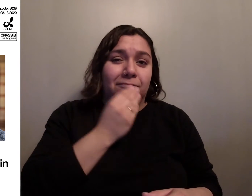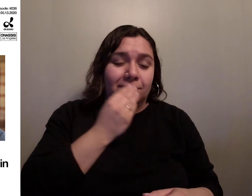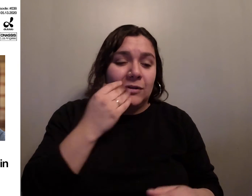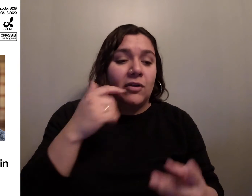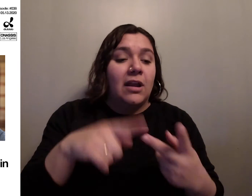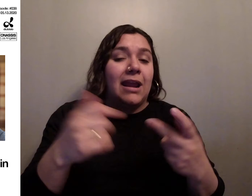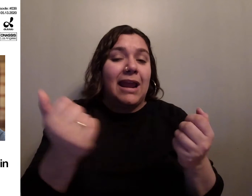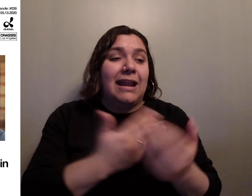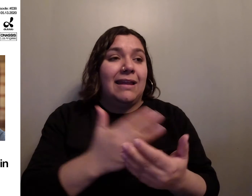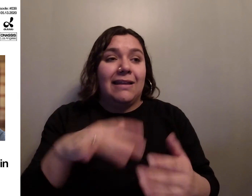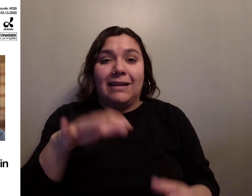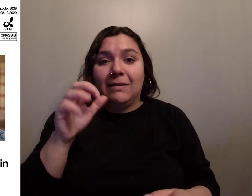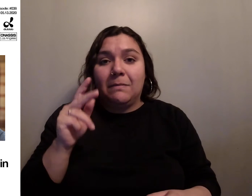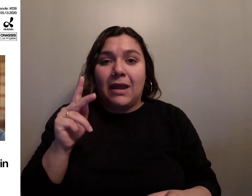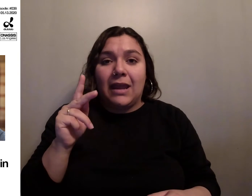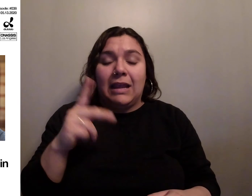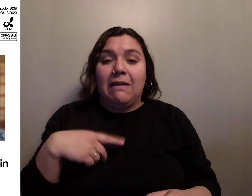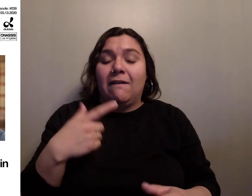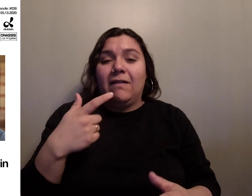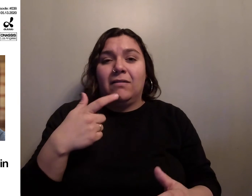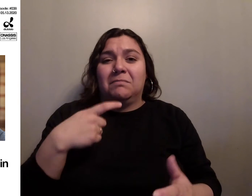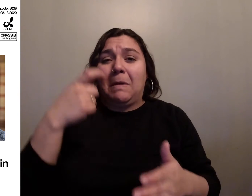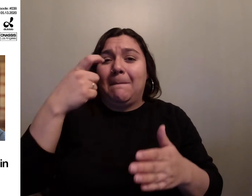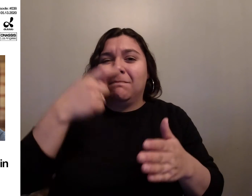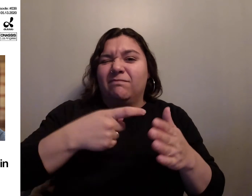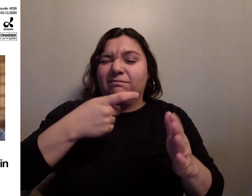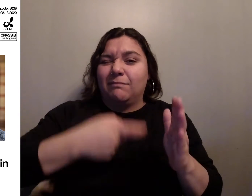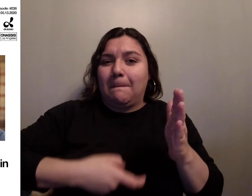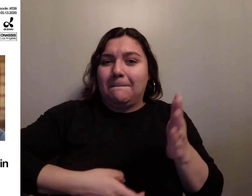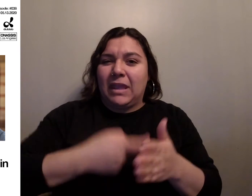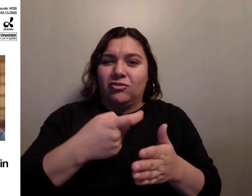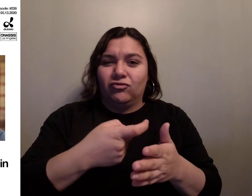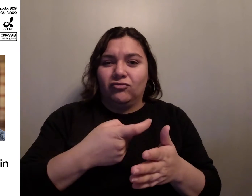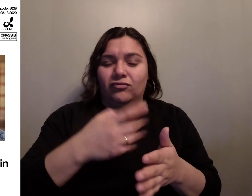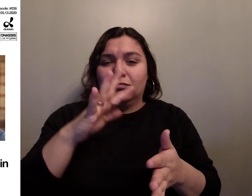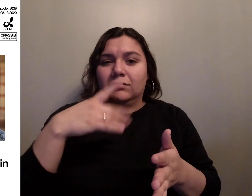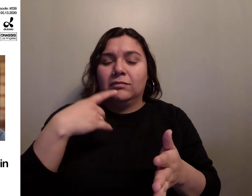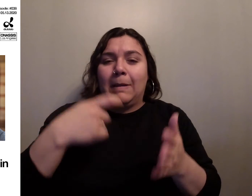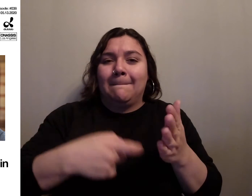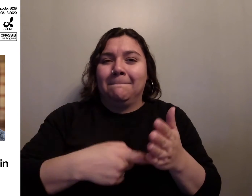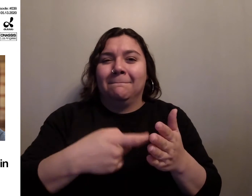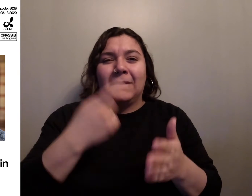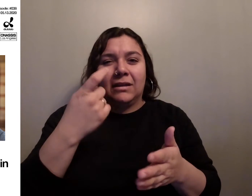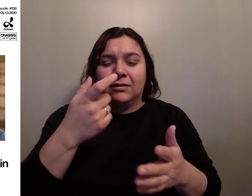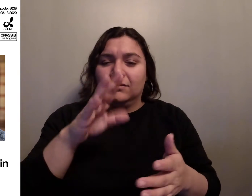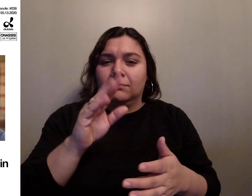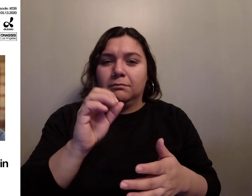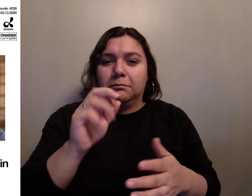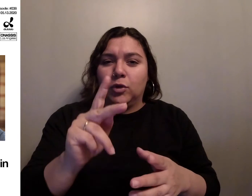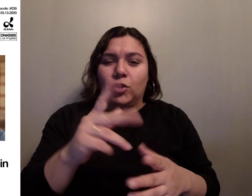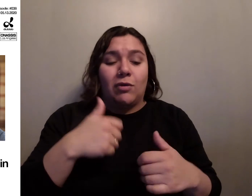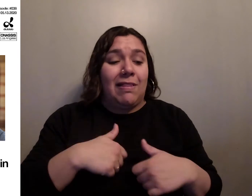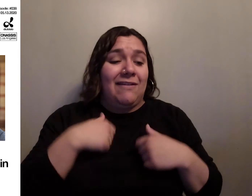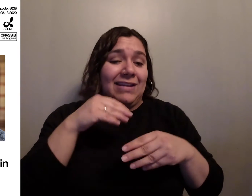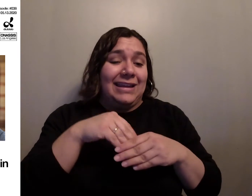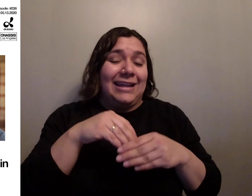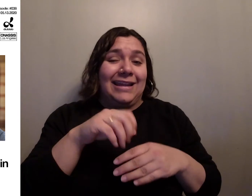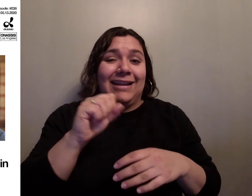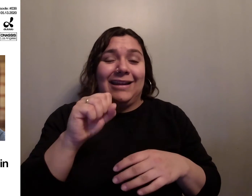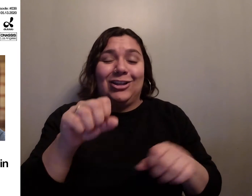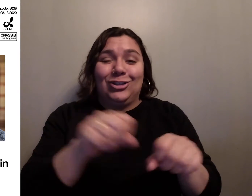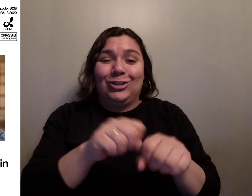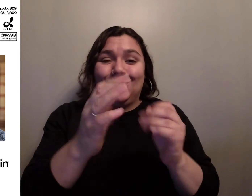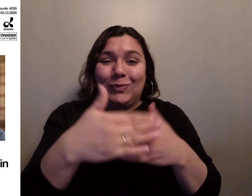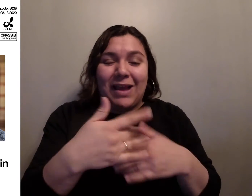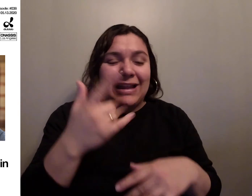to something on the back of a, matchbook or whatever I could find, and living in a shoebox.